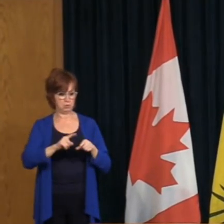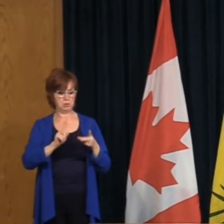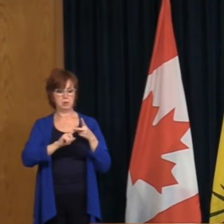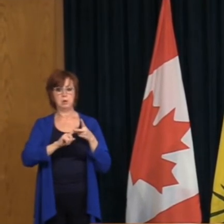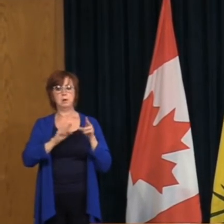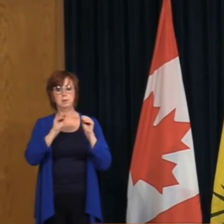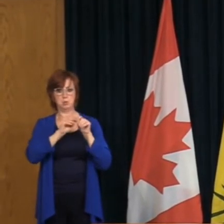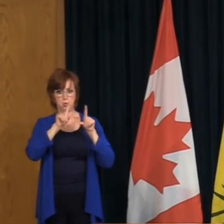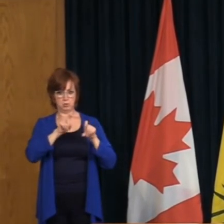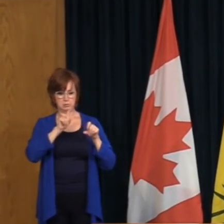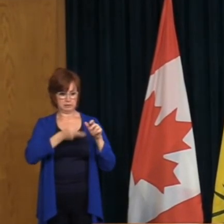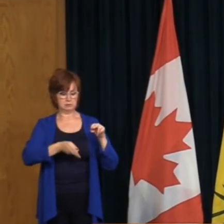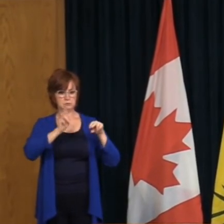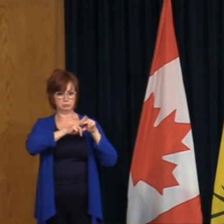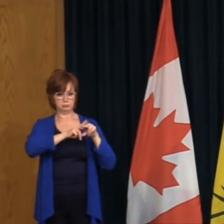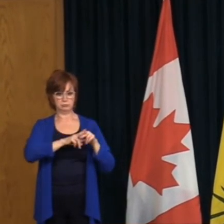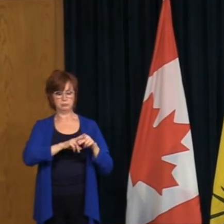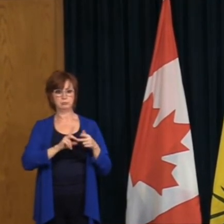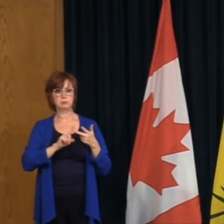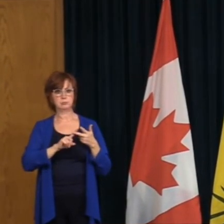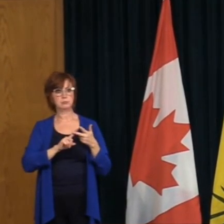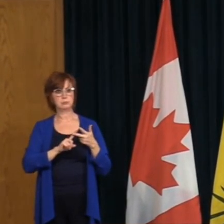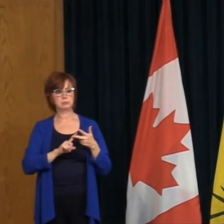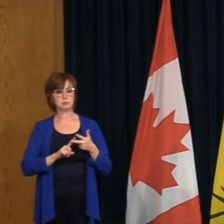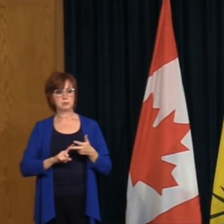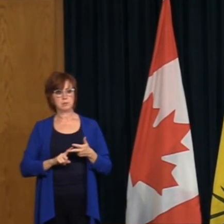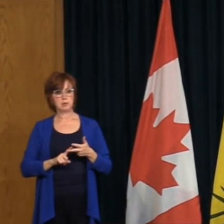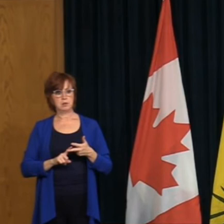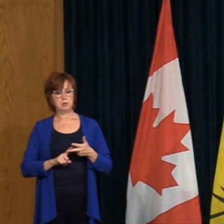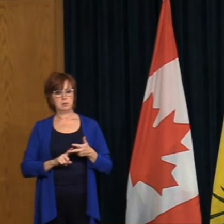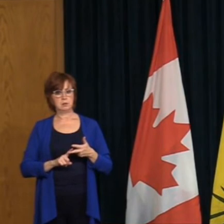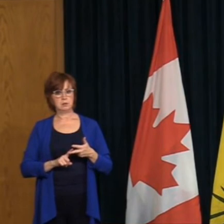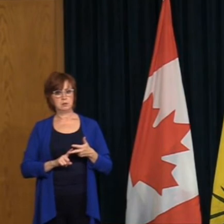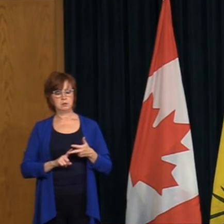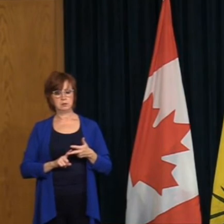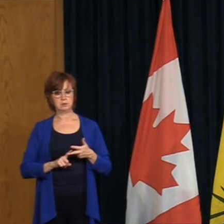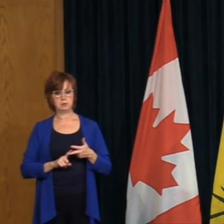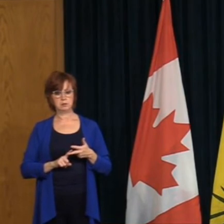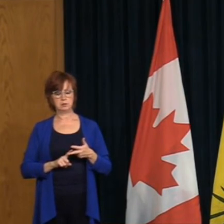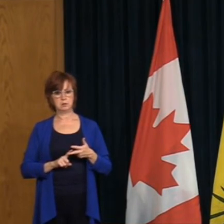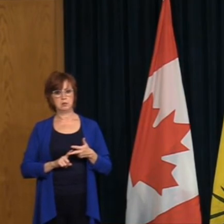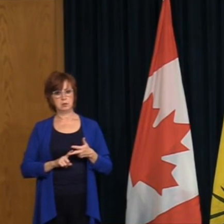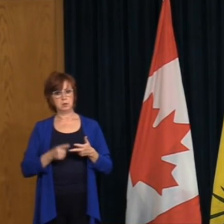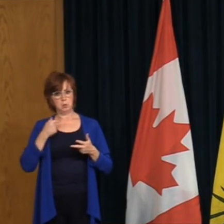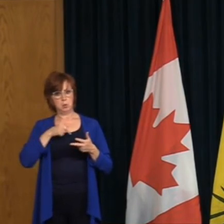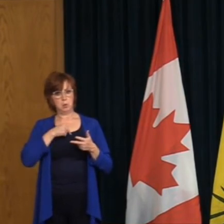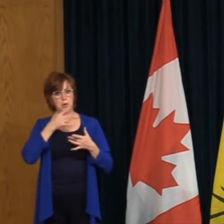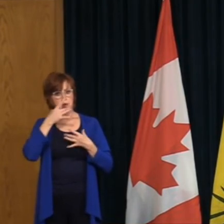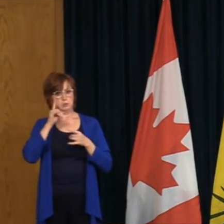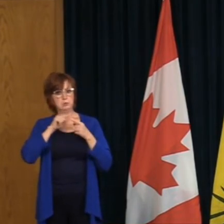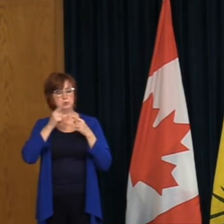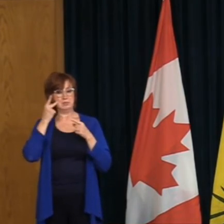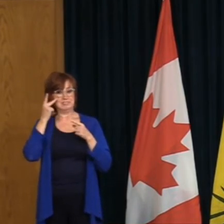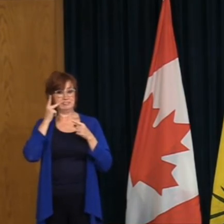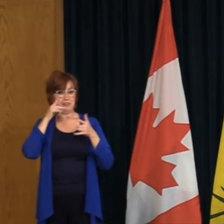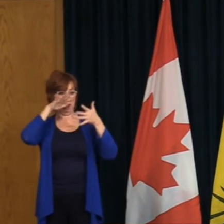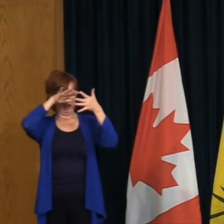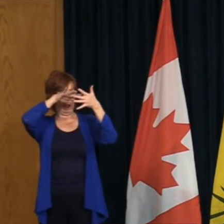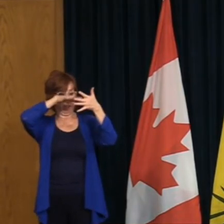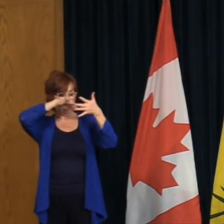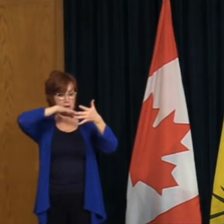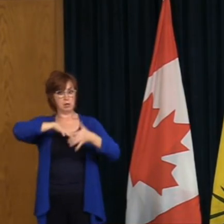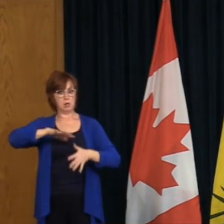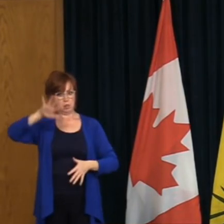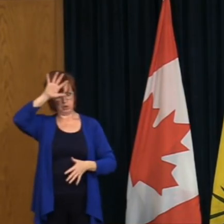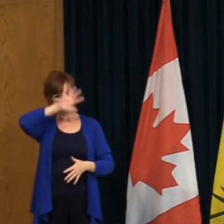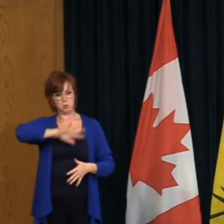yesterday, we're certainly interested in seeing how does the trend hold out throughout the province in terms of an increase in testing throughout the province, and